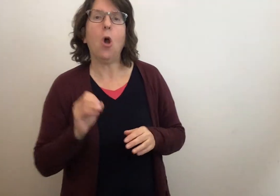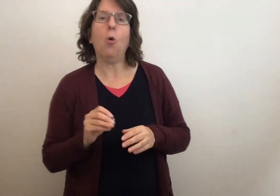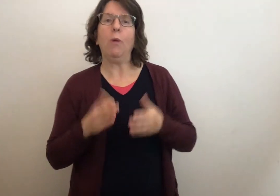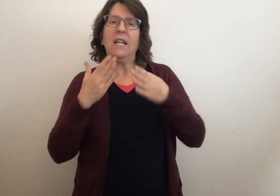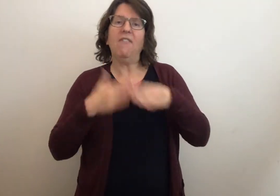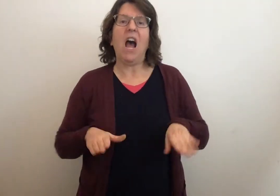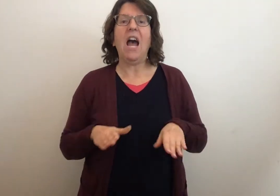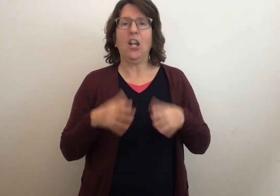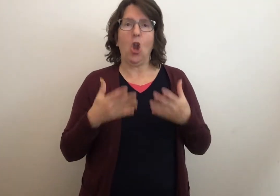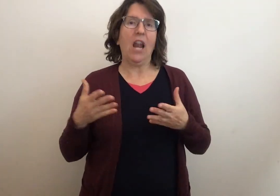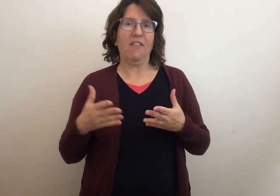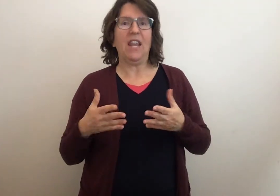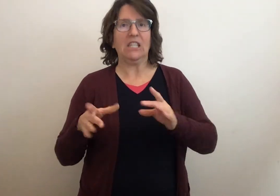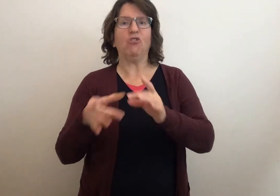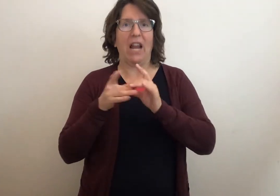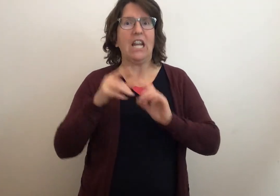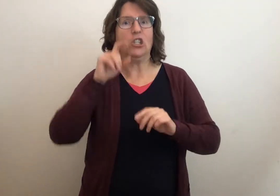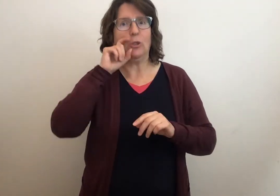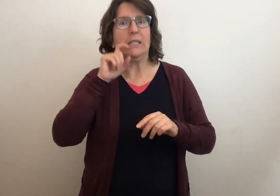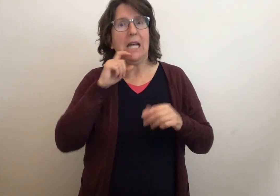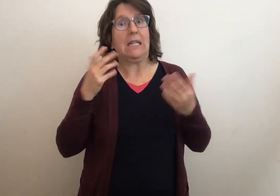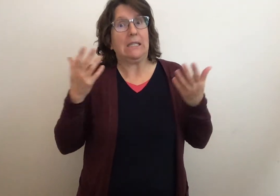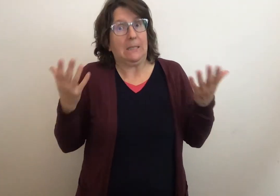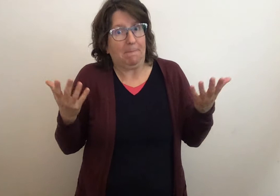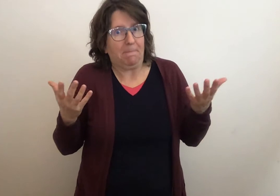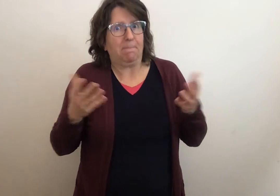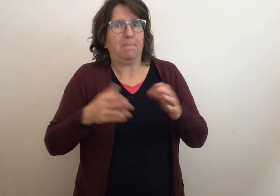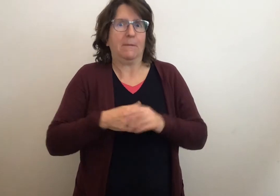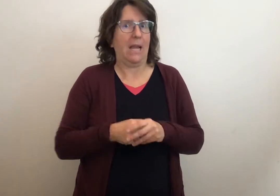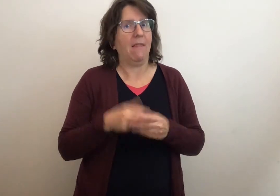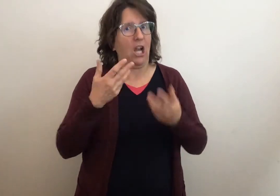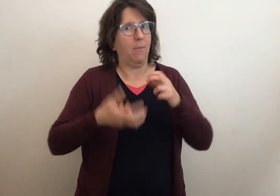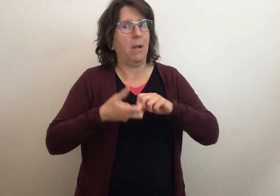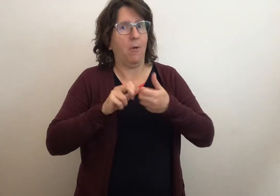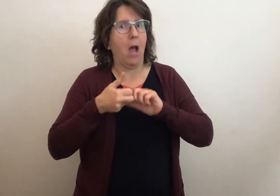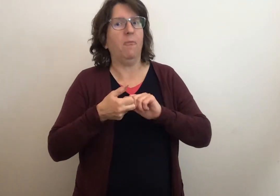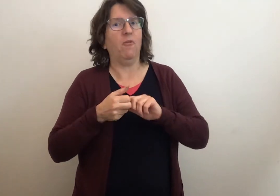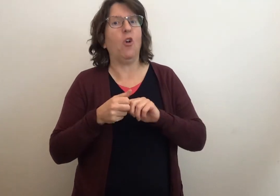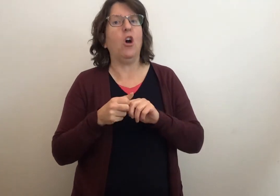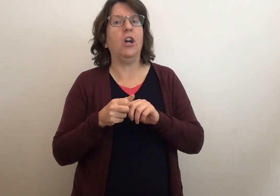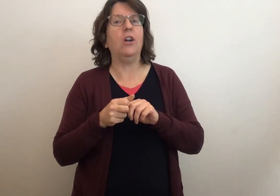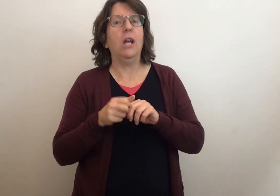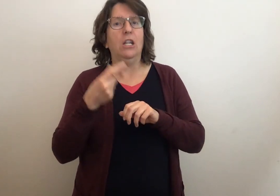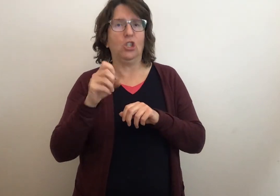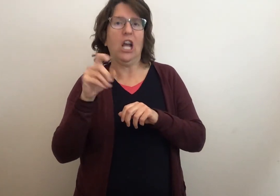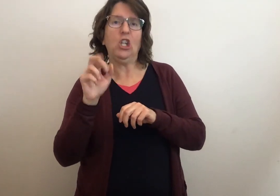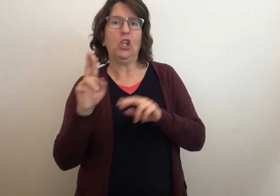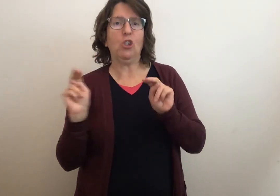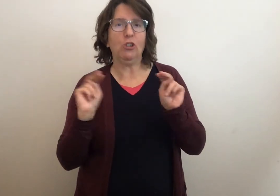So we divide a lot of things related to sex. Okay, that could be a problem for gender